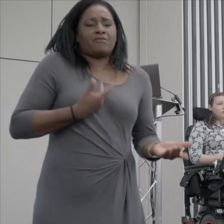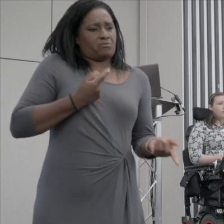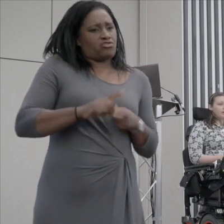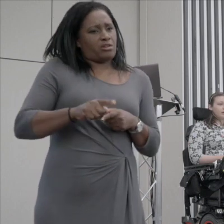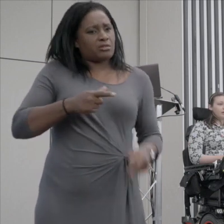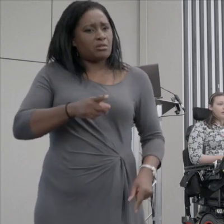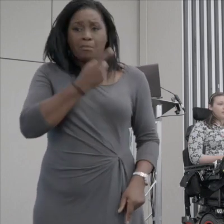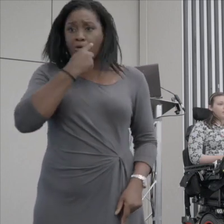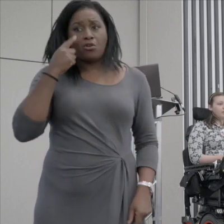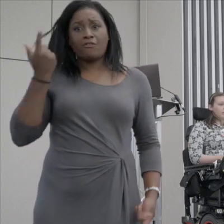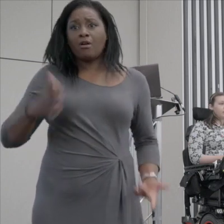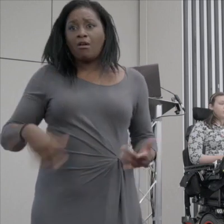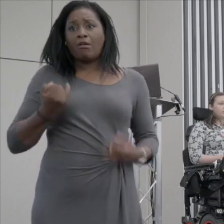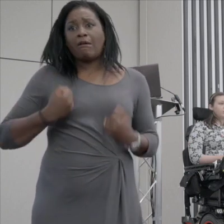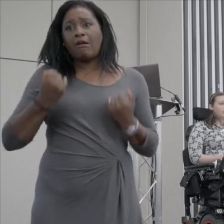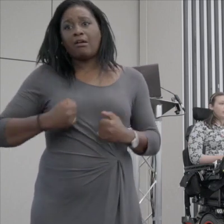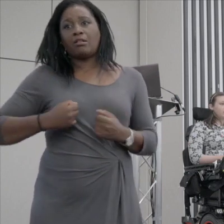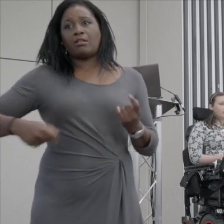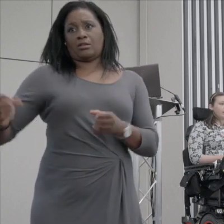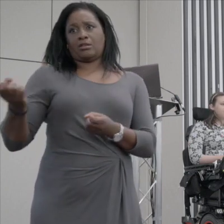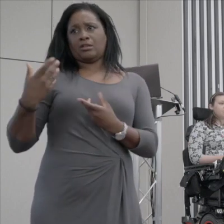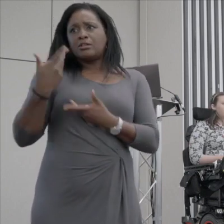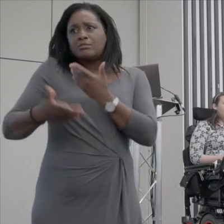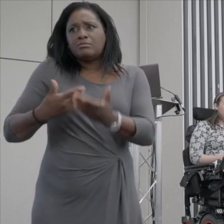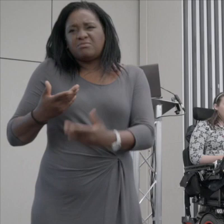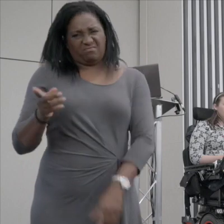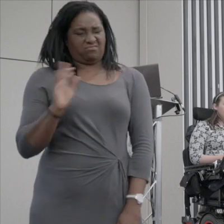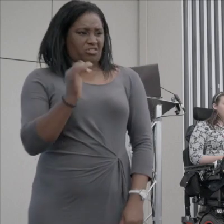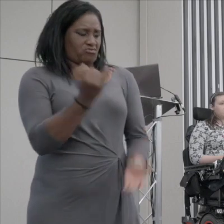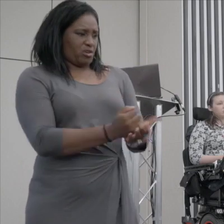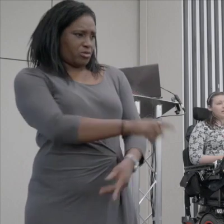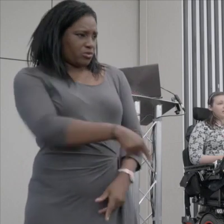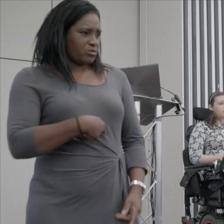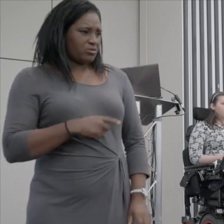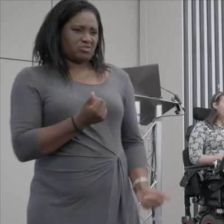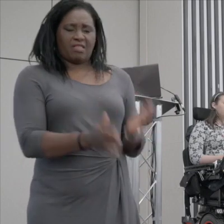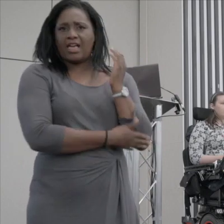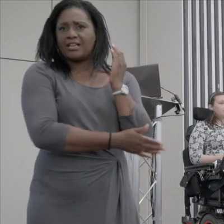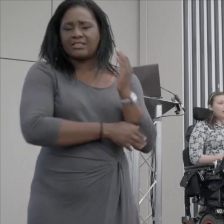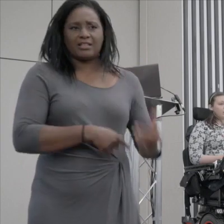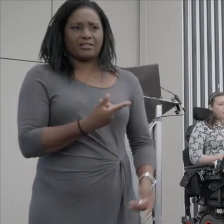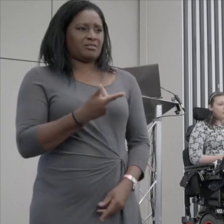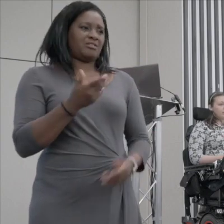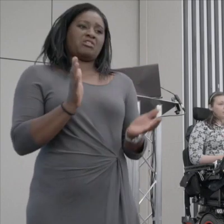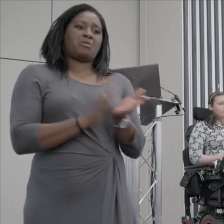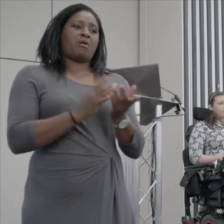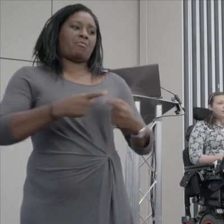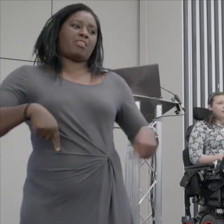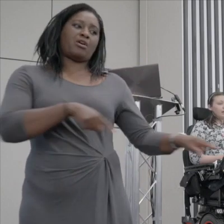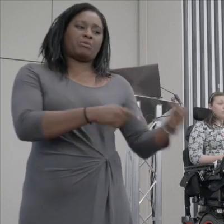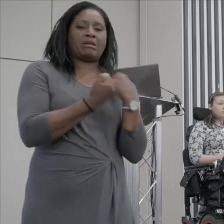prove that you're poorly and the very people you turn to for help are saying, there's nothing wrong with you, you're just lazy, your mum's allowing you to be